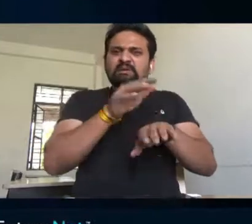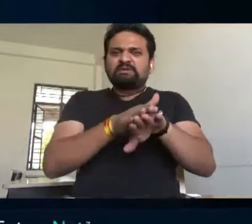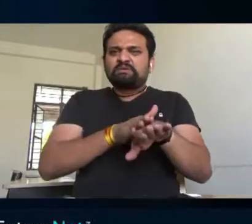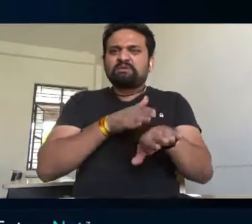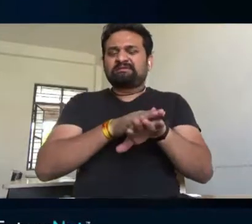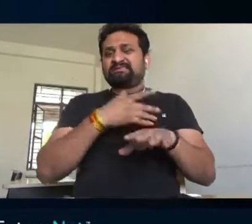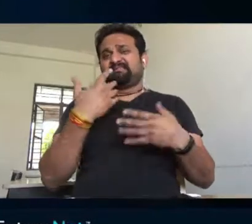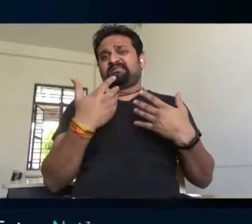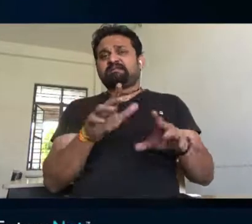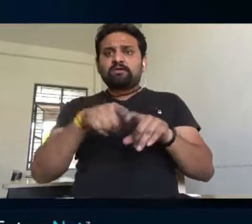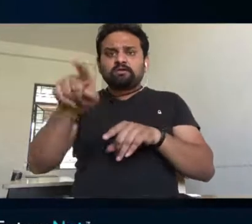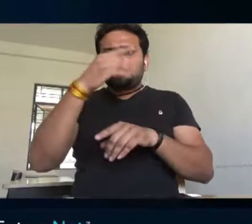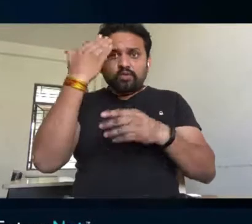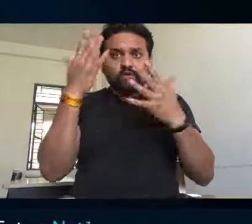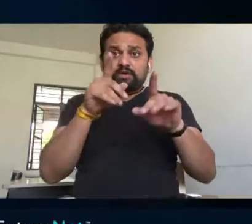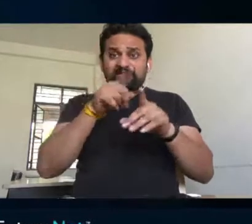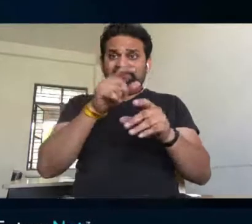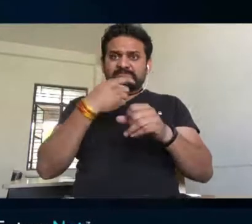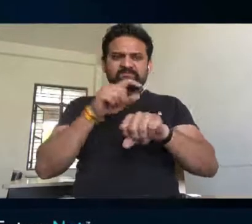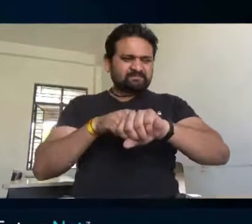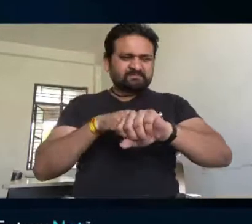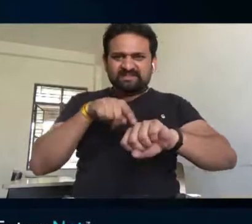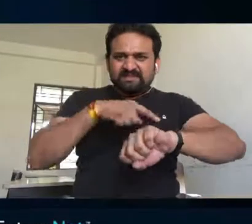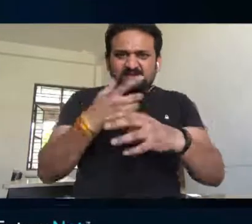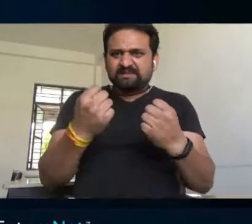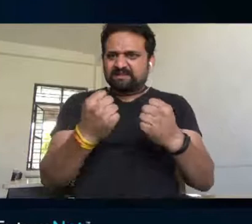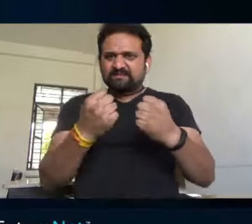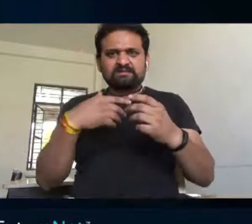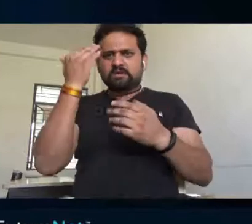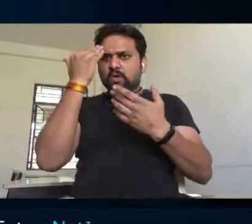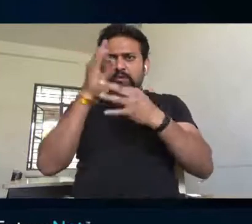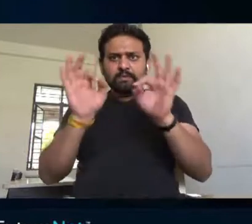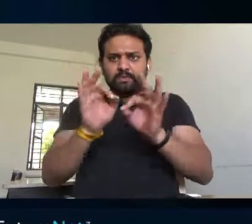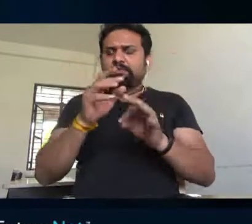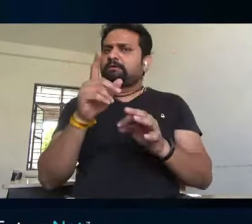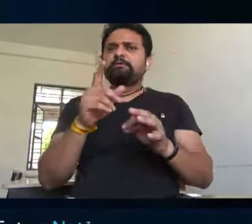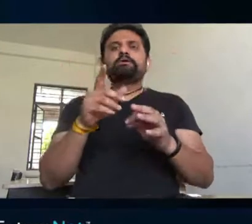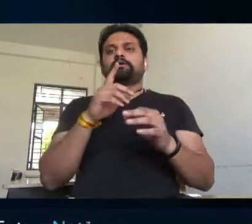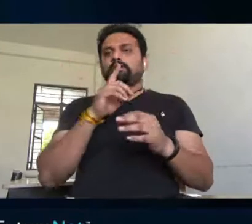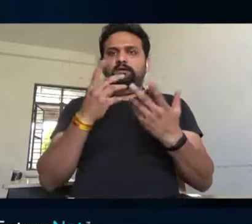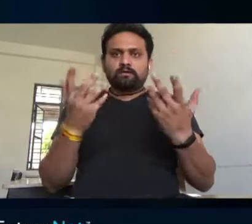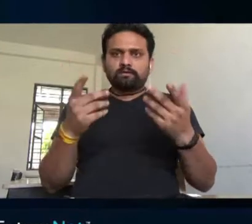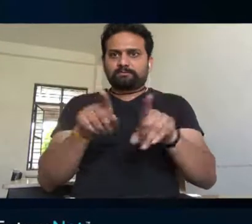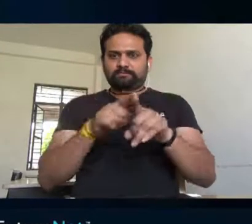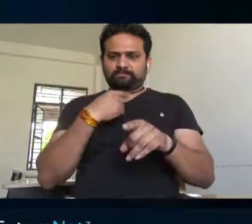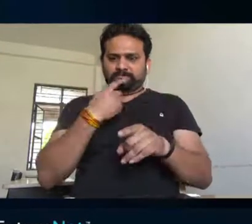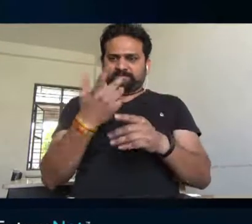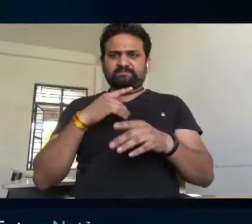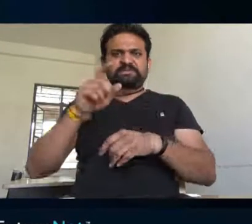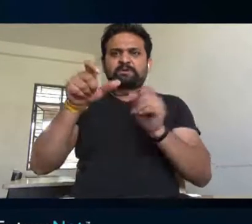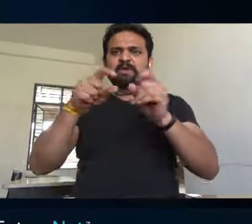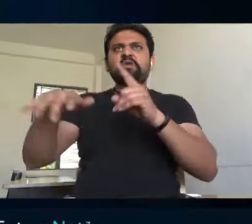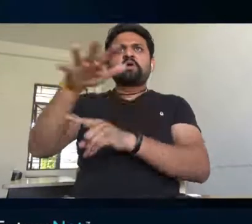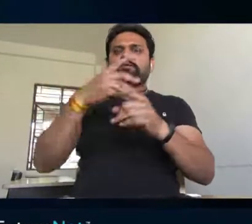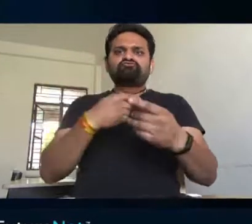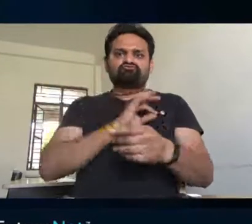of 10,000 from these people they're using Bitcoins. And it is the same in the Futuro. Yeah? The most people don't have any idea how that works.